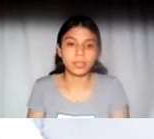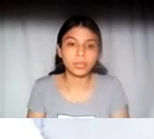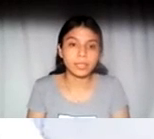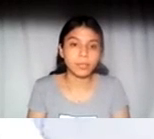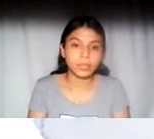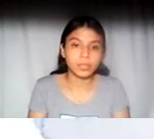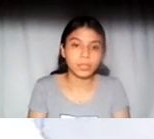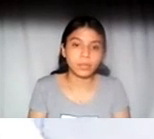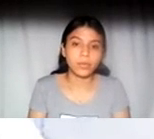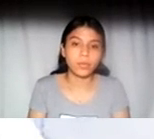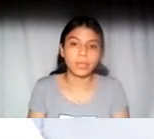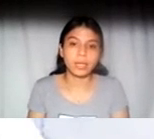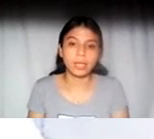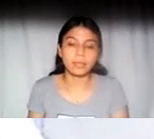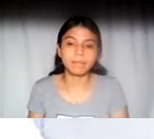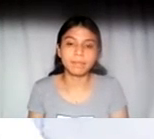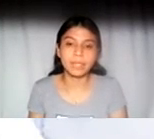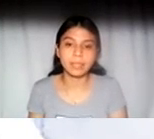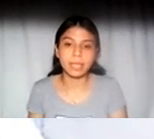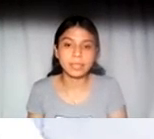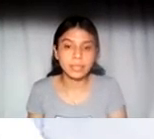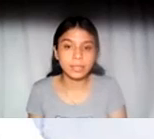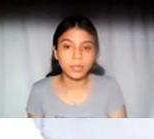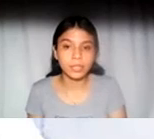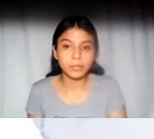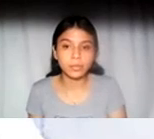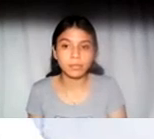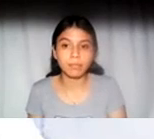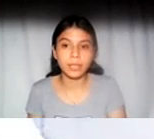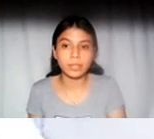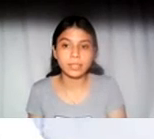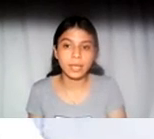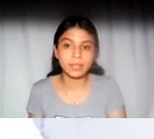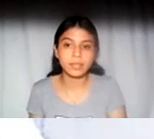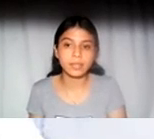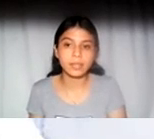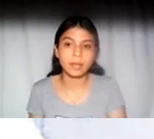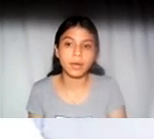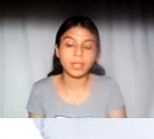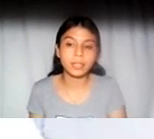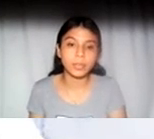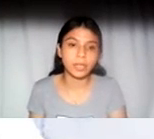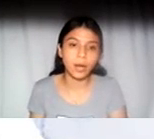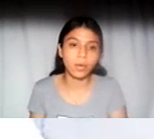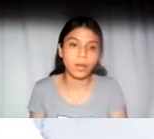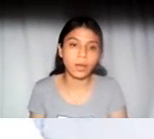Redundant mouthing occur with a semantically correspond manual signs, apparently without